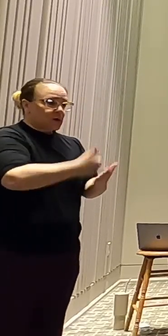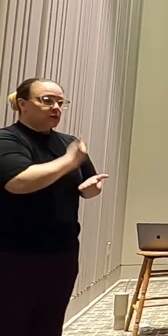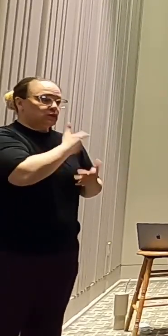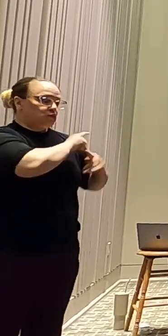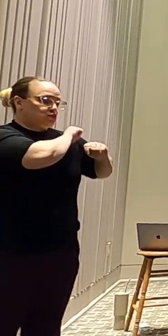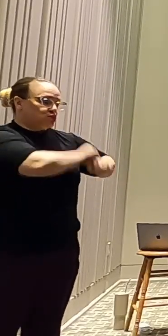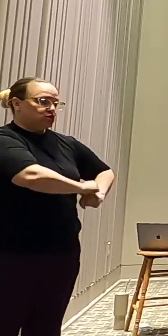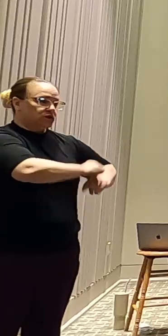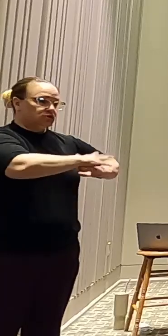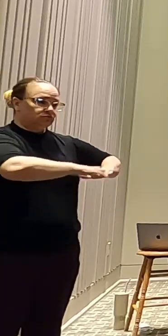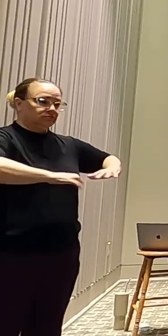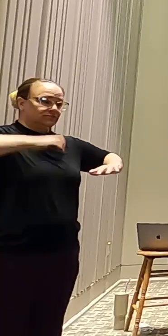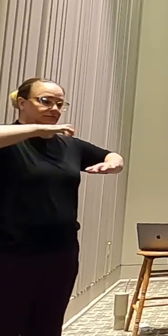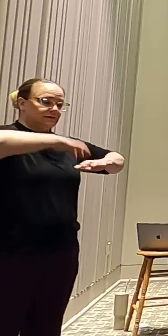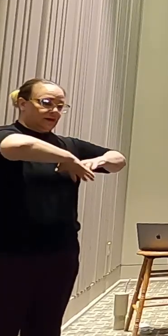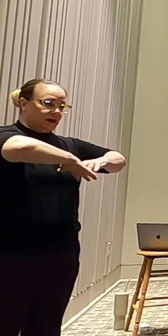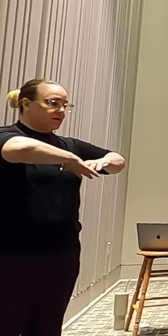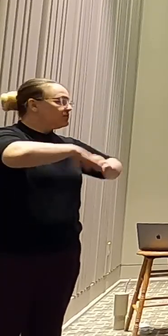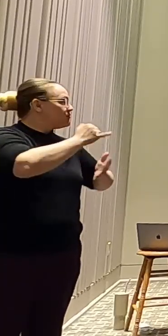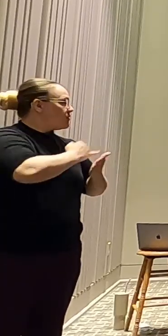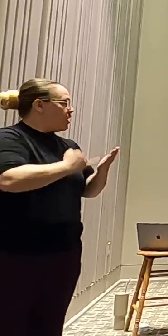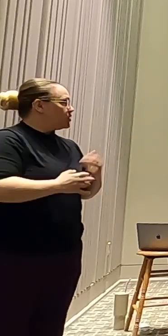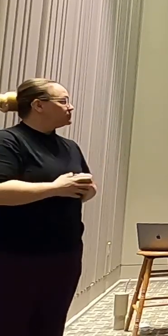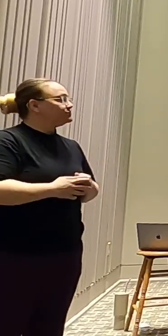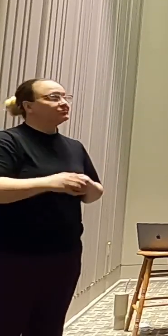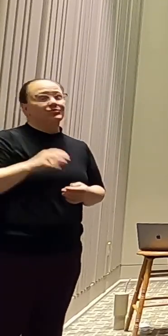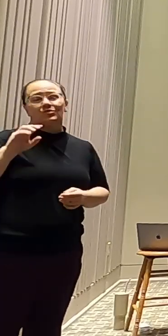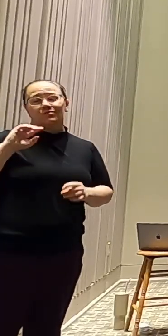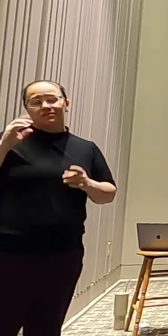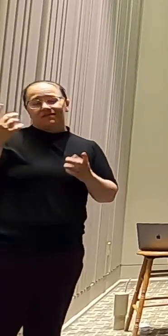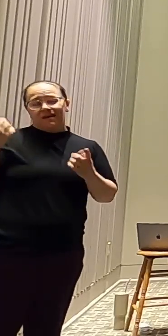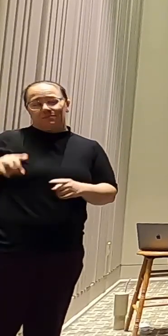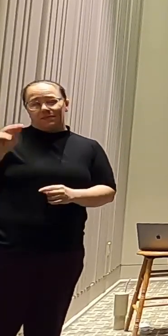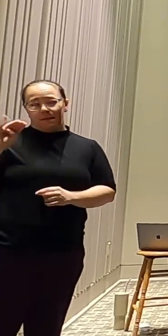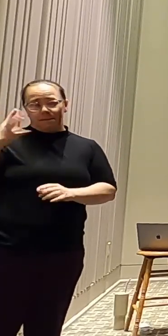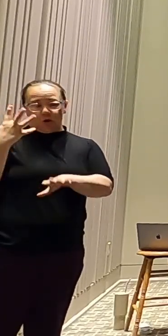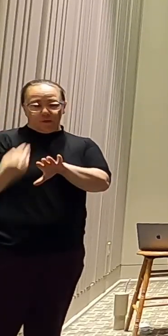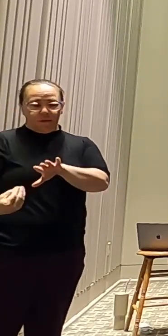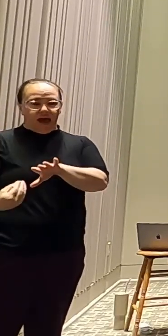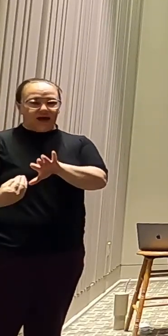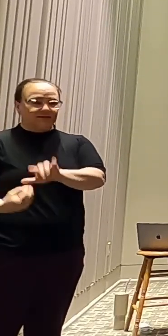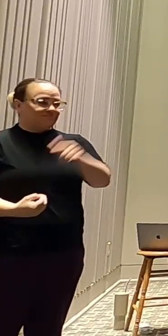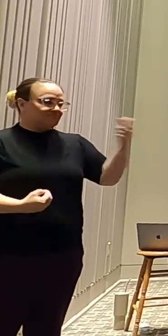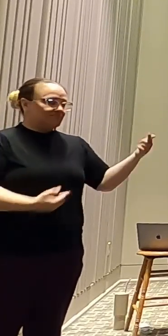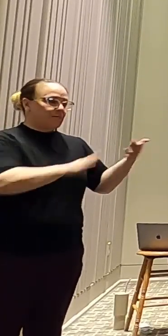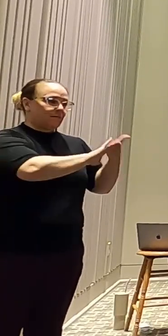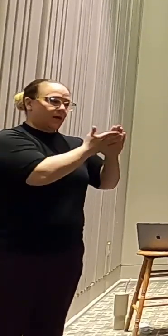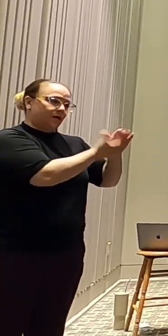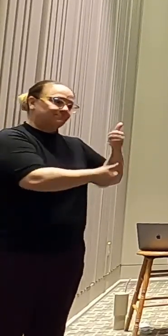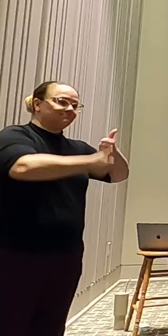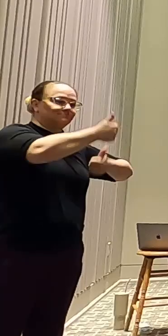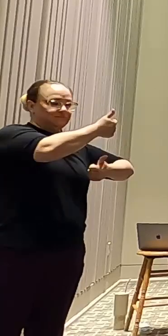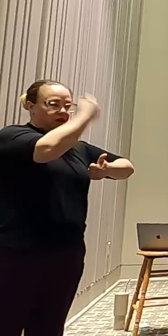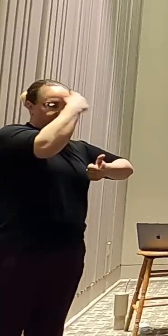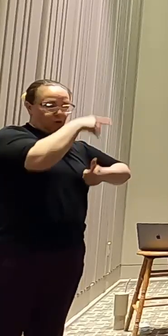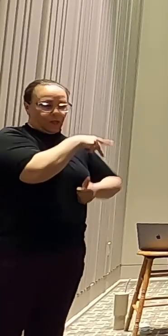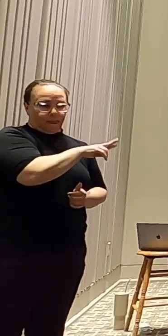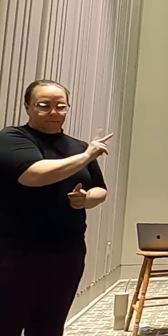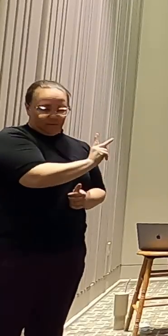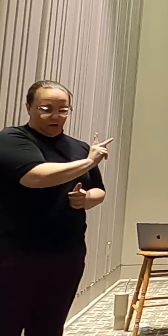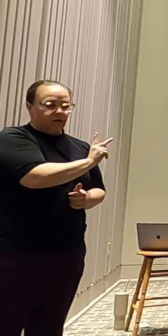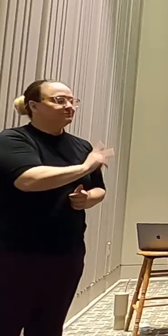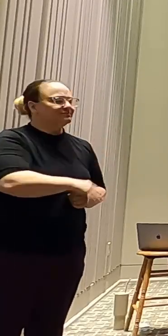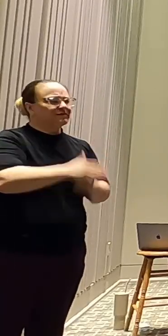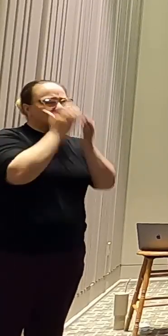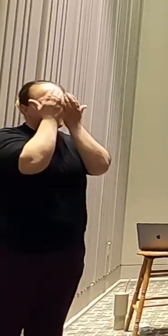Hunt became the master carver at Thunderbird Park. In his free time, while not preserving these totems, Hunt would carve masks